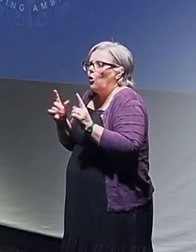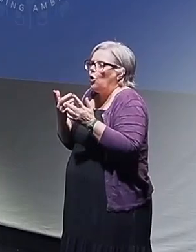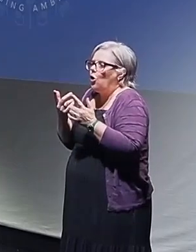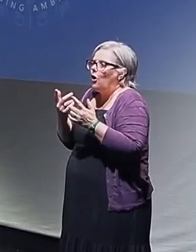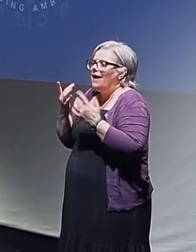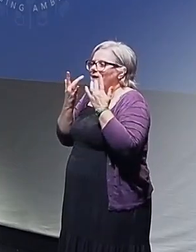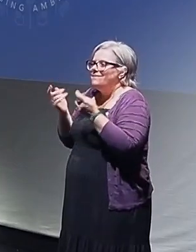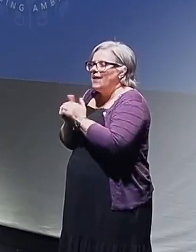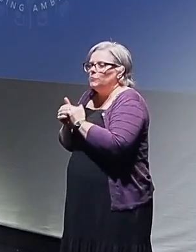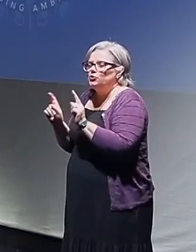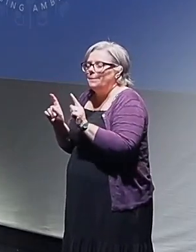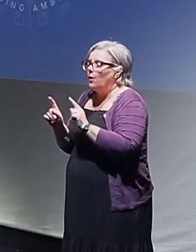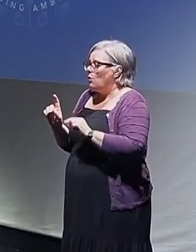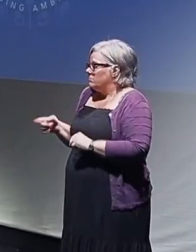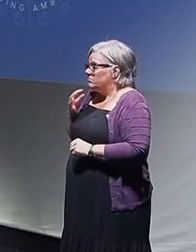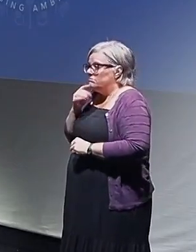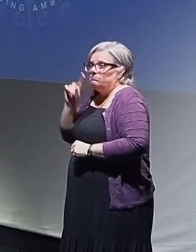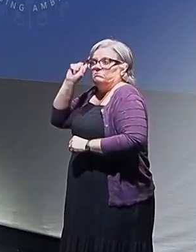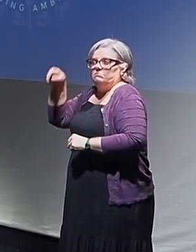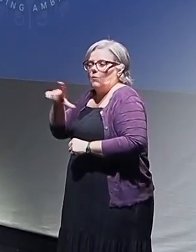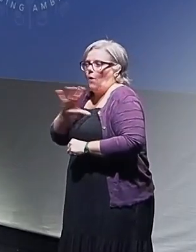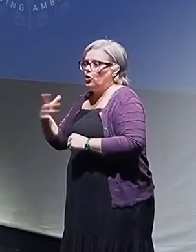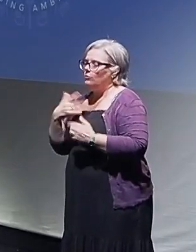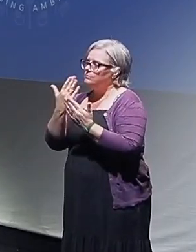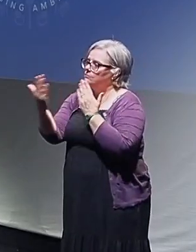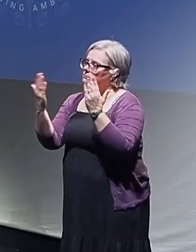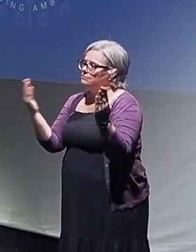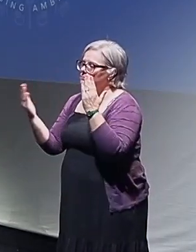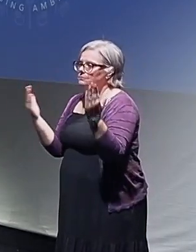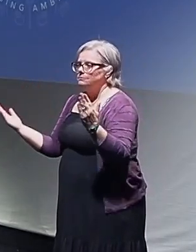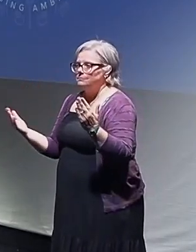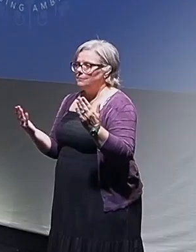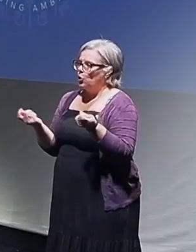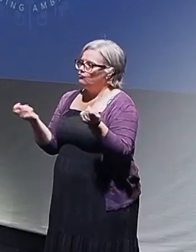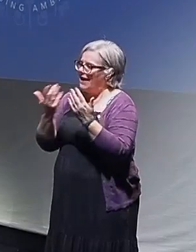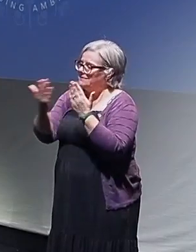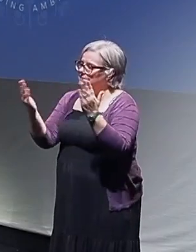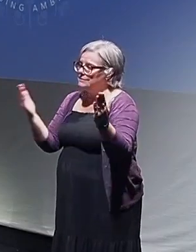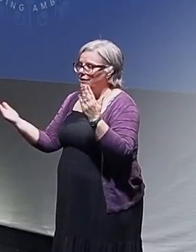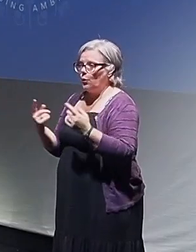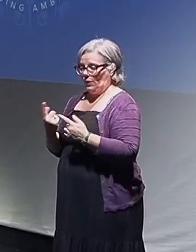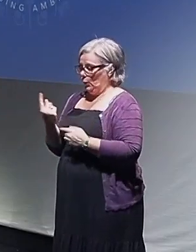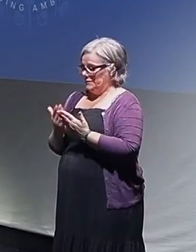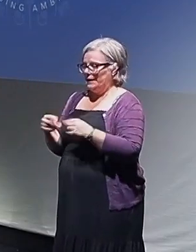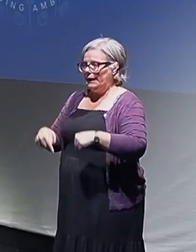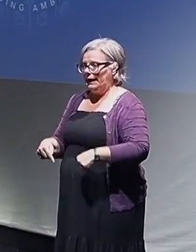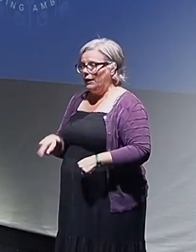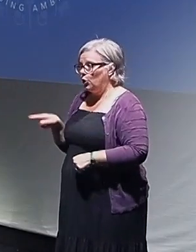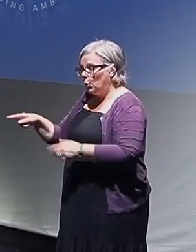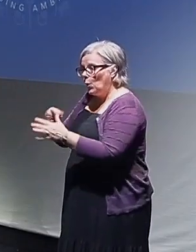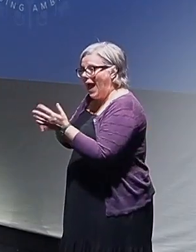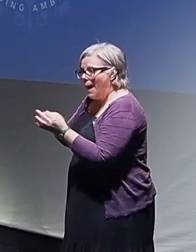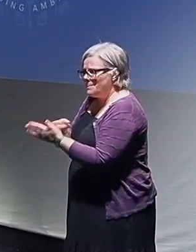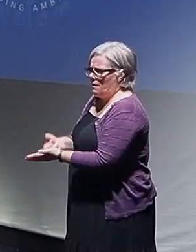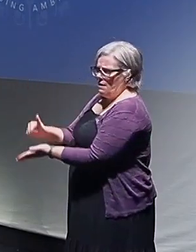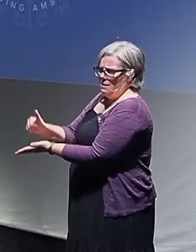an exhibition with artists who have studied here or are currently studying here? And you guys were like, you and Amber were like, yeah, let's absolutely